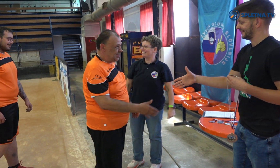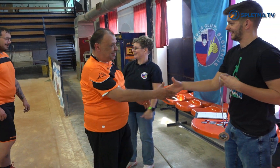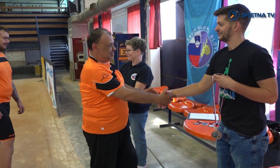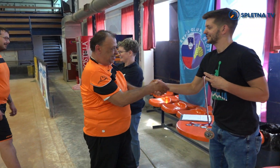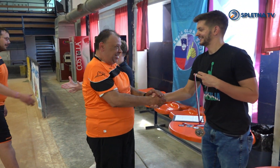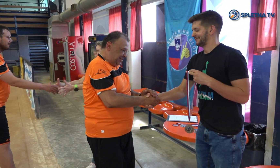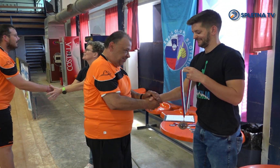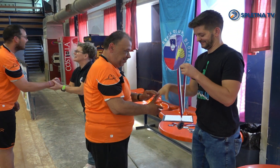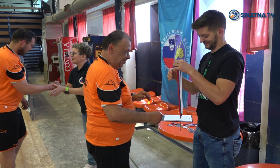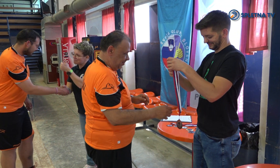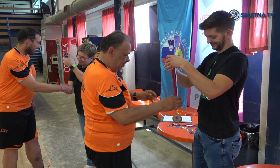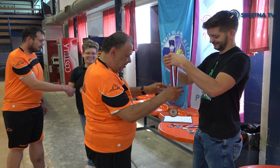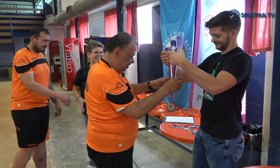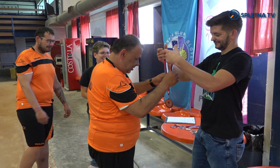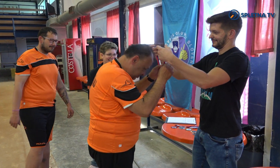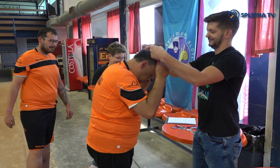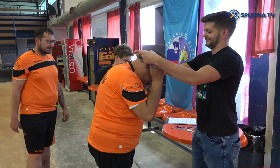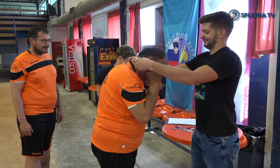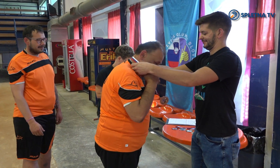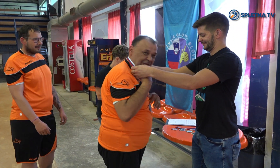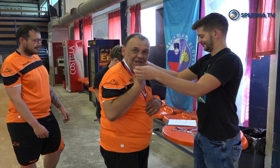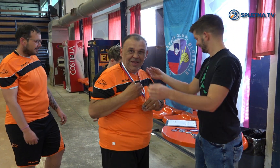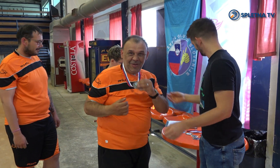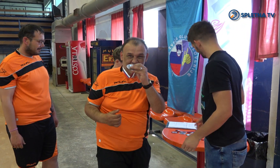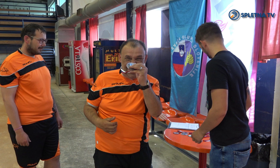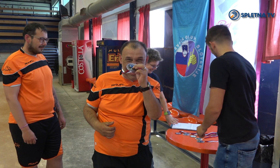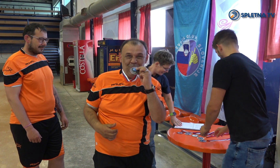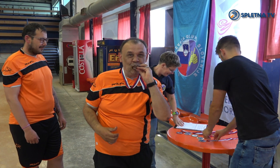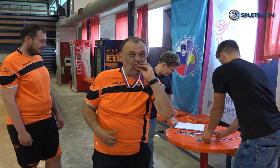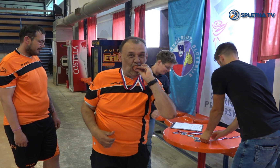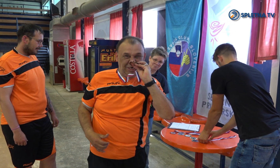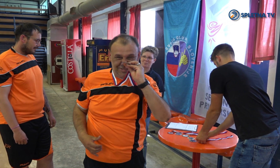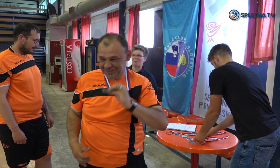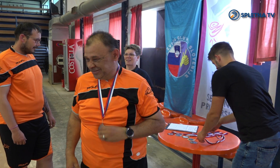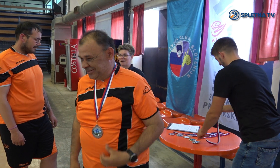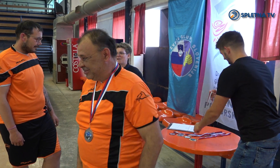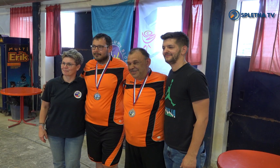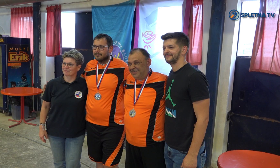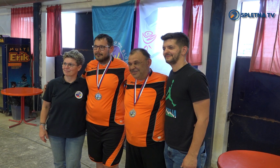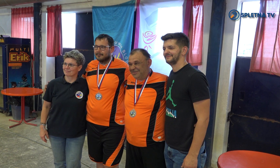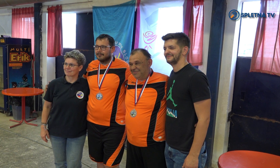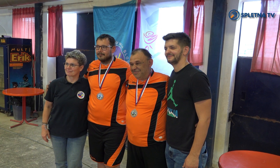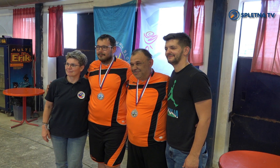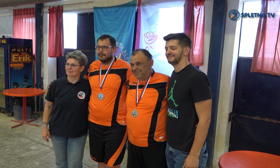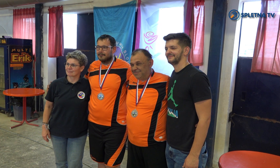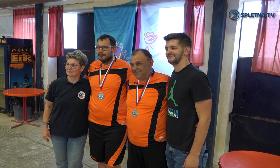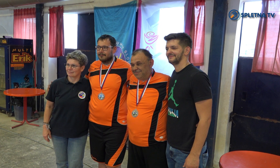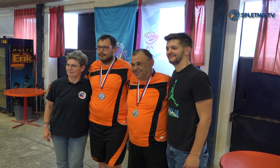in our lives, just staring at the screen every day and night. I miss the rush of